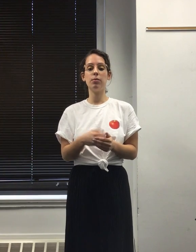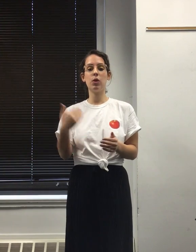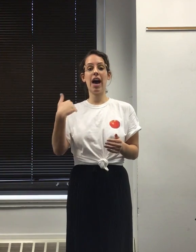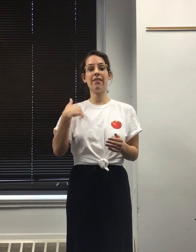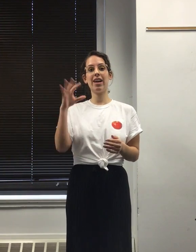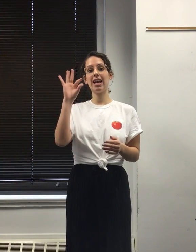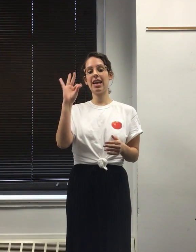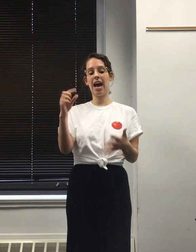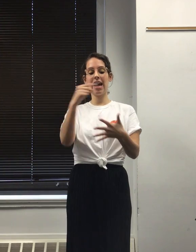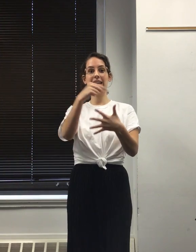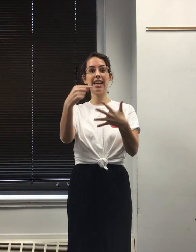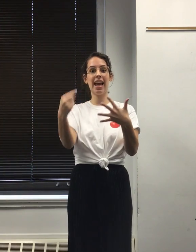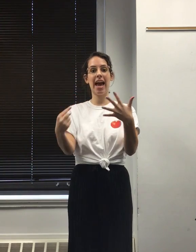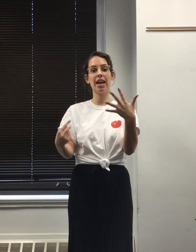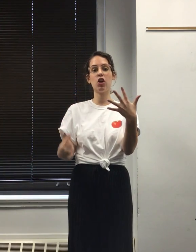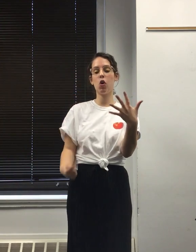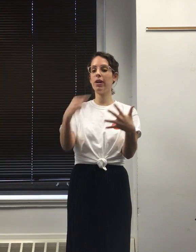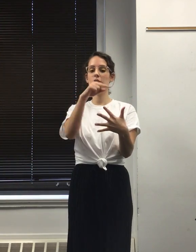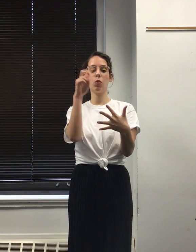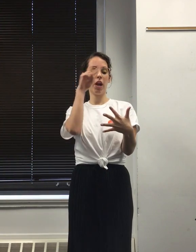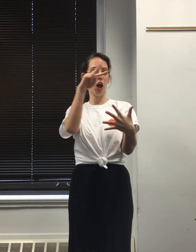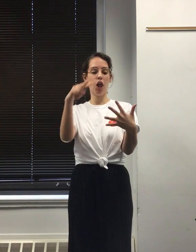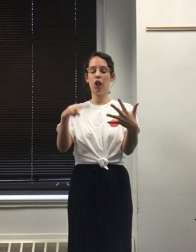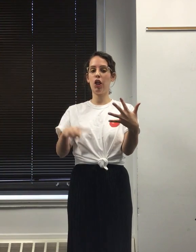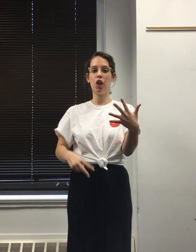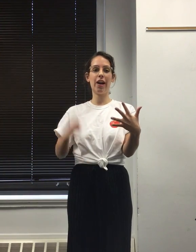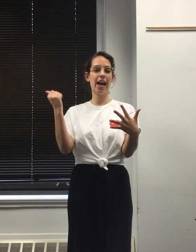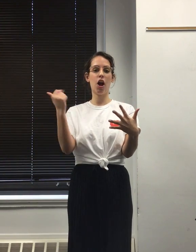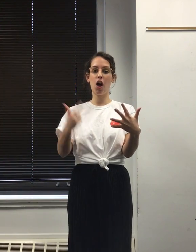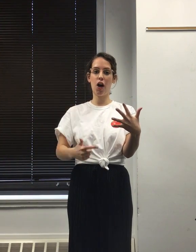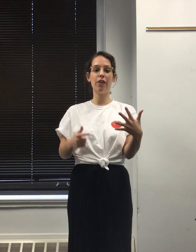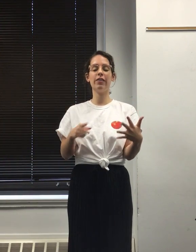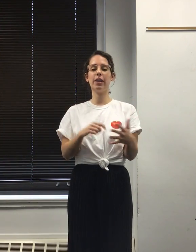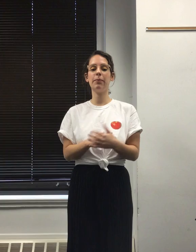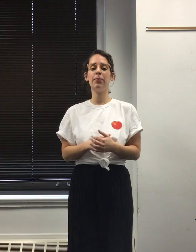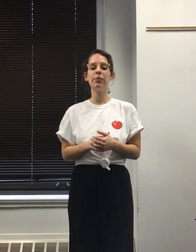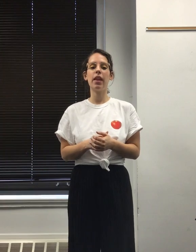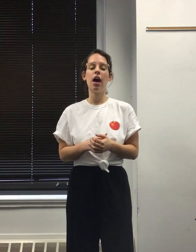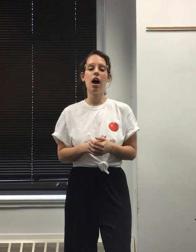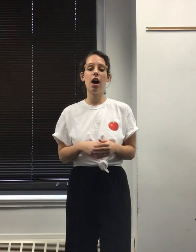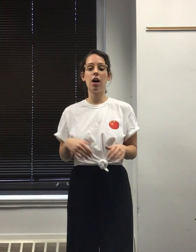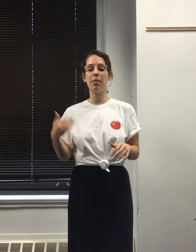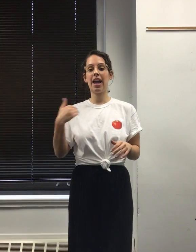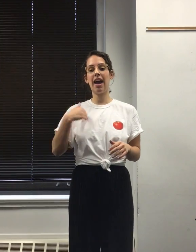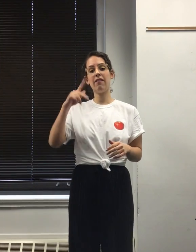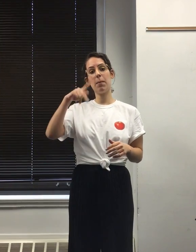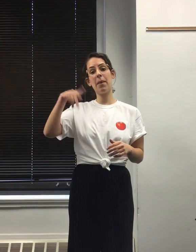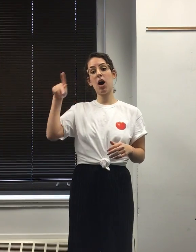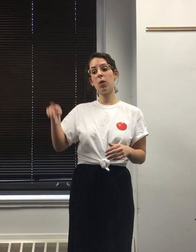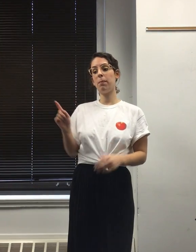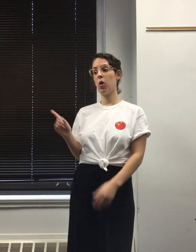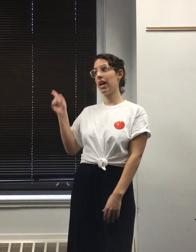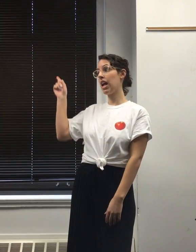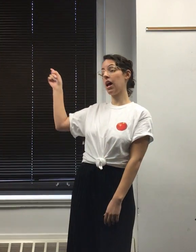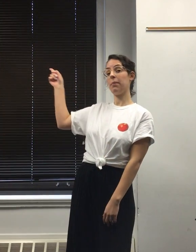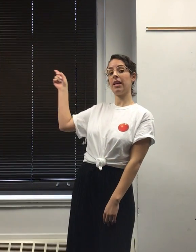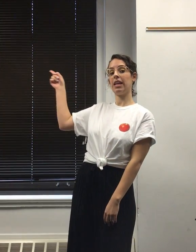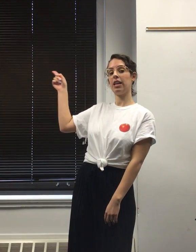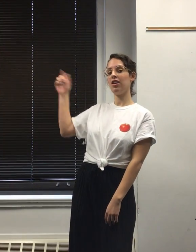in. So what I've got is a presentation here, a PowerPoint. We're going to put it up here. It's not real dark because of the light, but you should be able to see